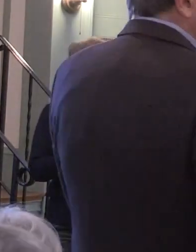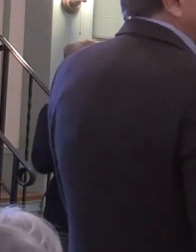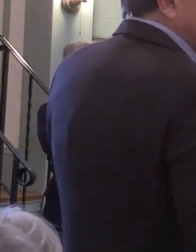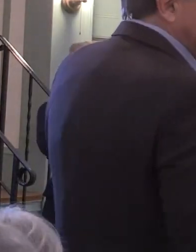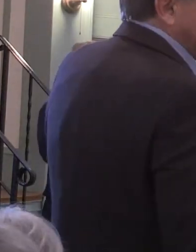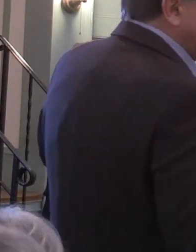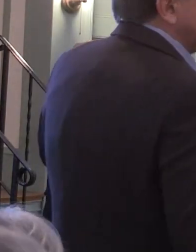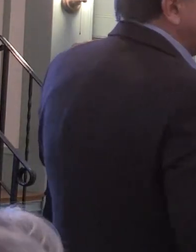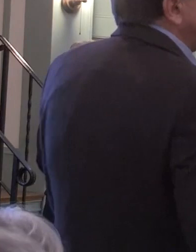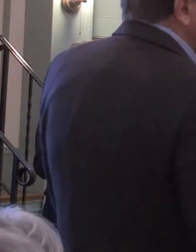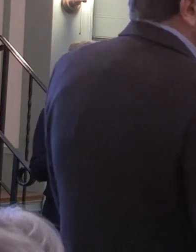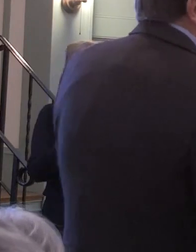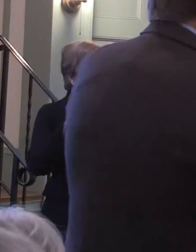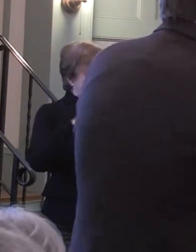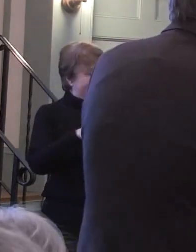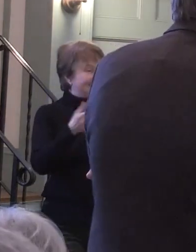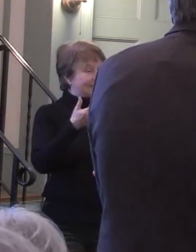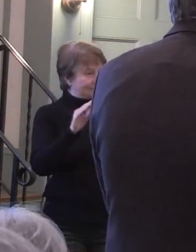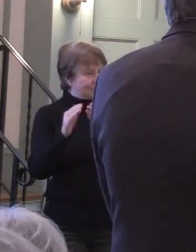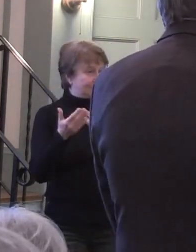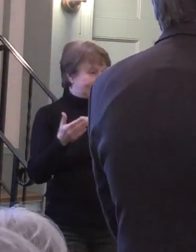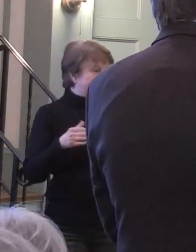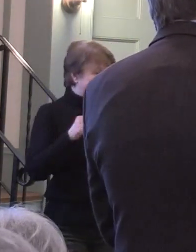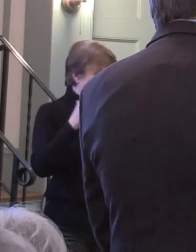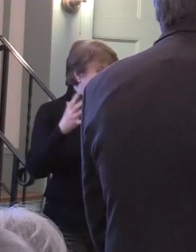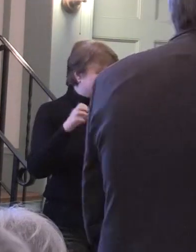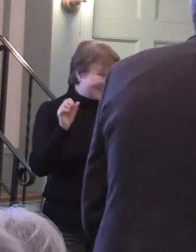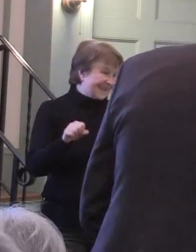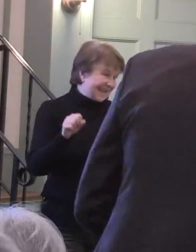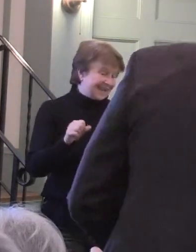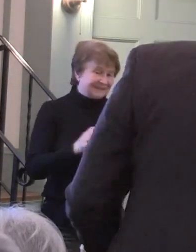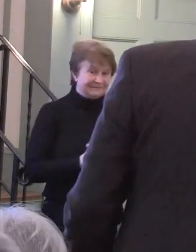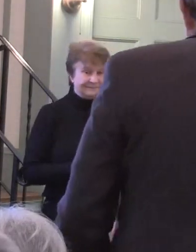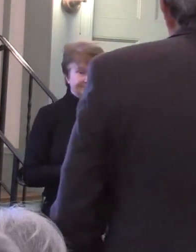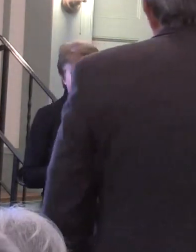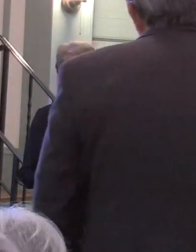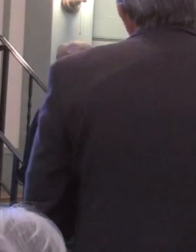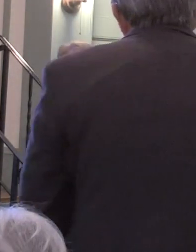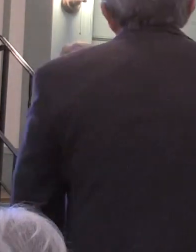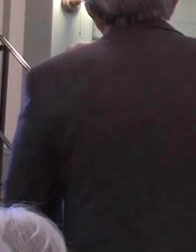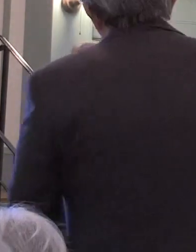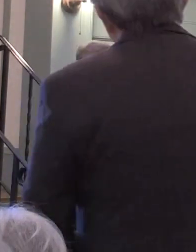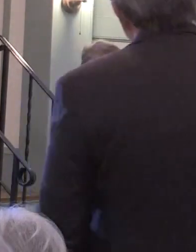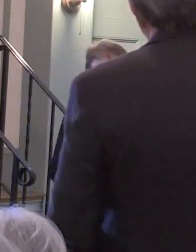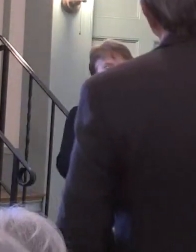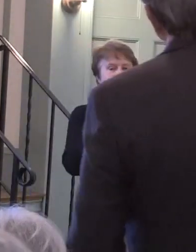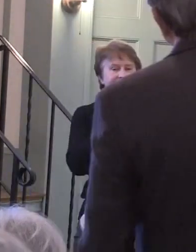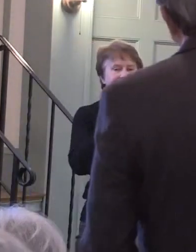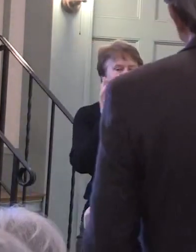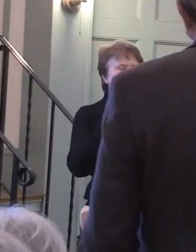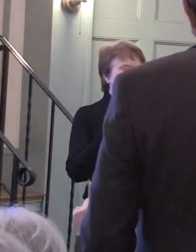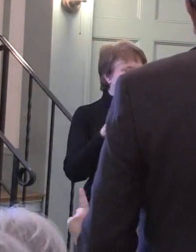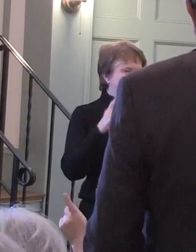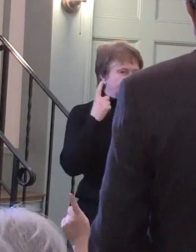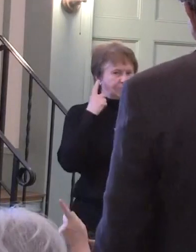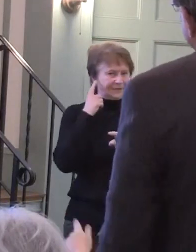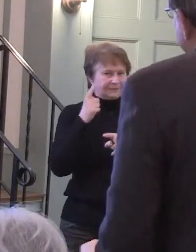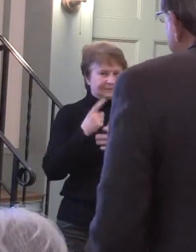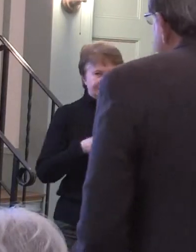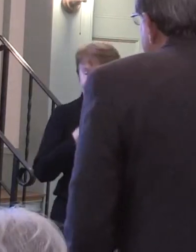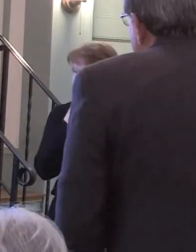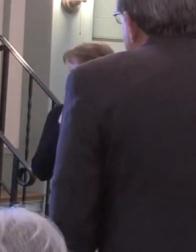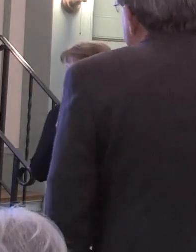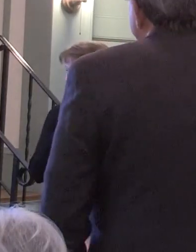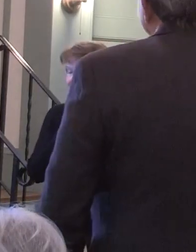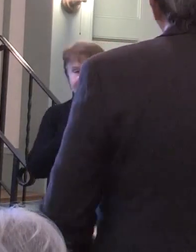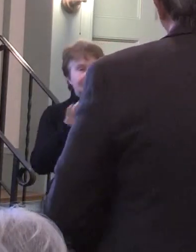Involves the community as much as they can. Steve, can you speak up? Oh, I'm sorry. You